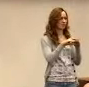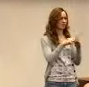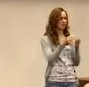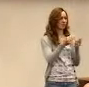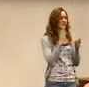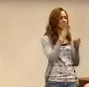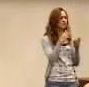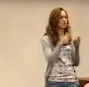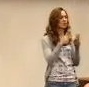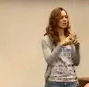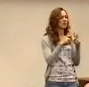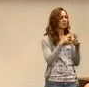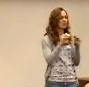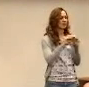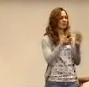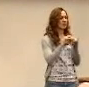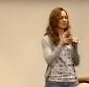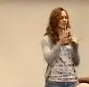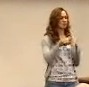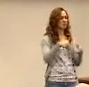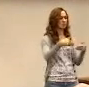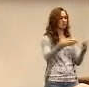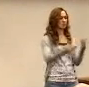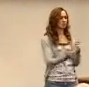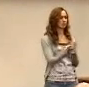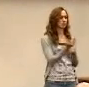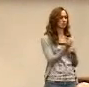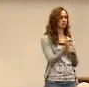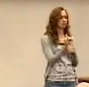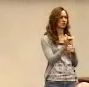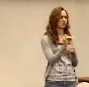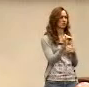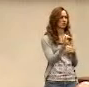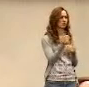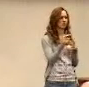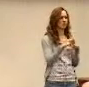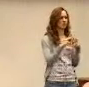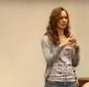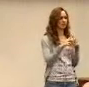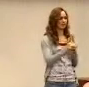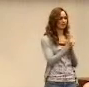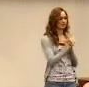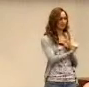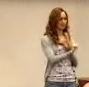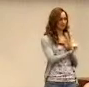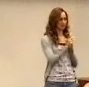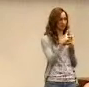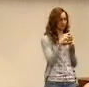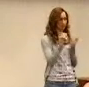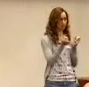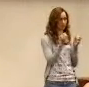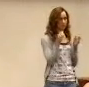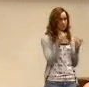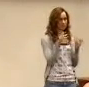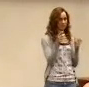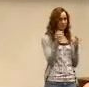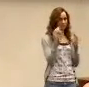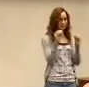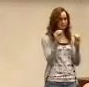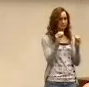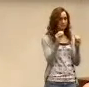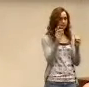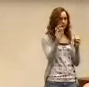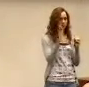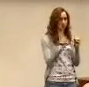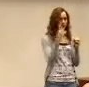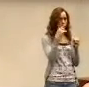Justin's presentation, I suspect, this morning. And as part of that team, they're a very talented couple in many ways. Justin is the